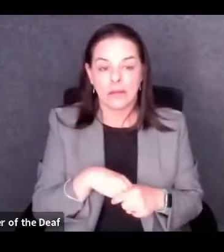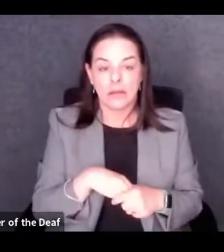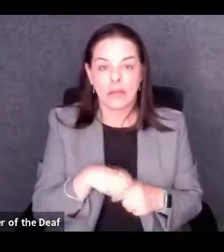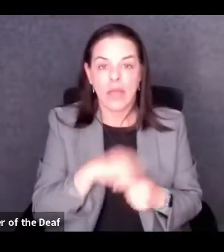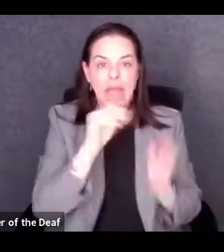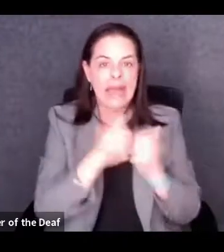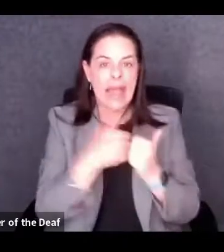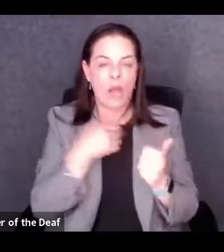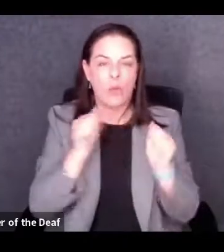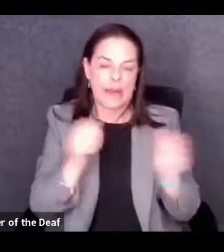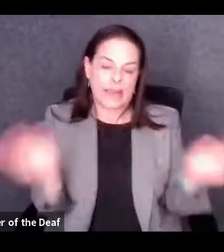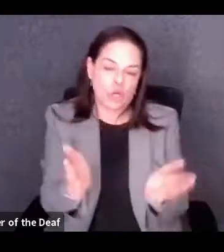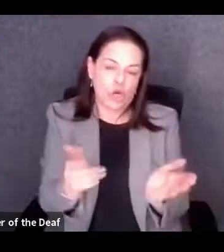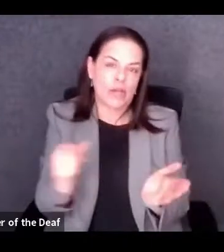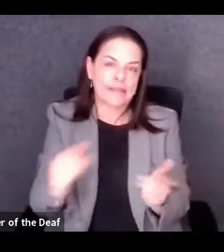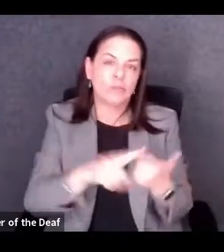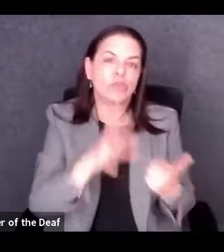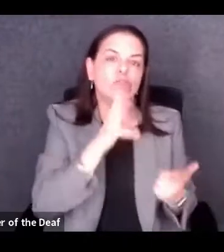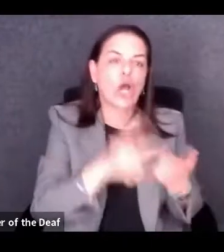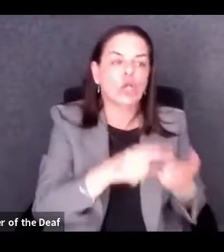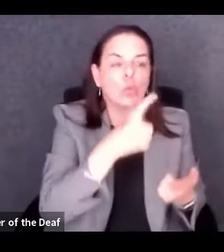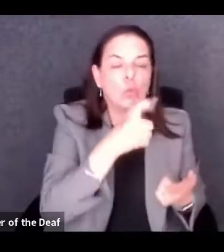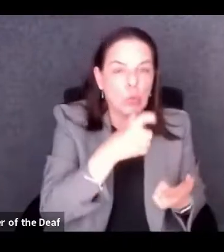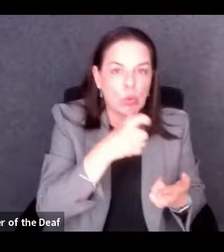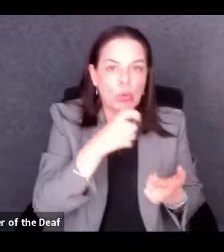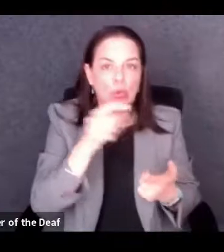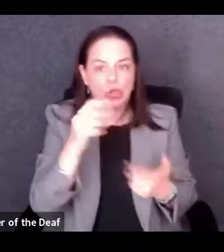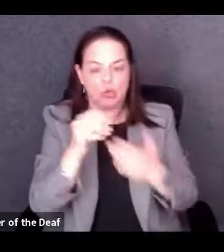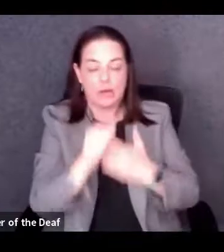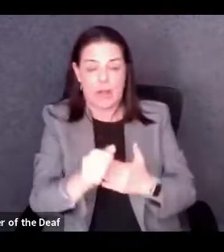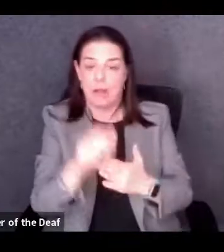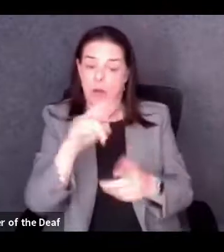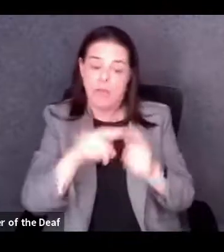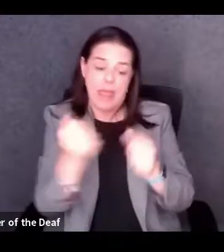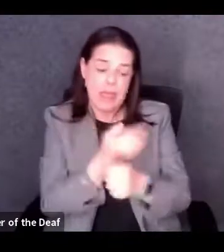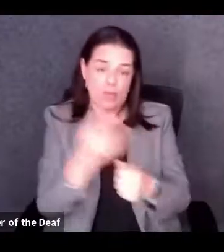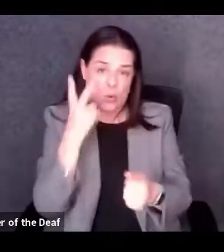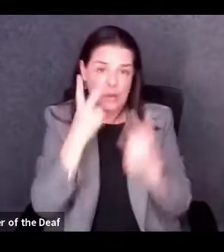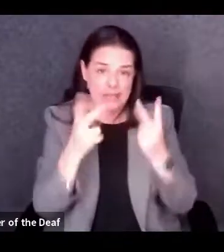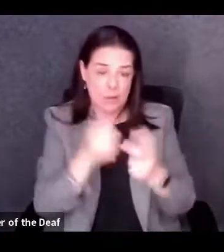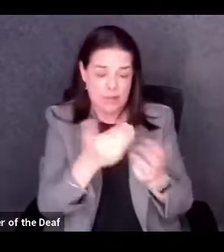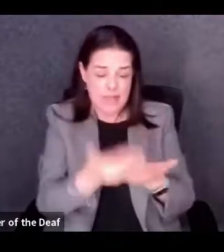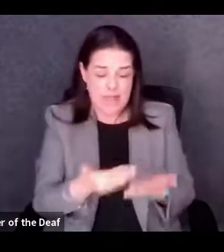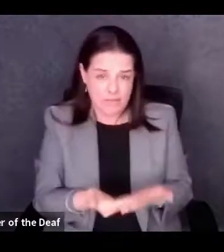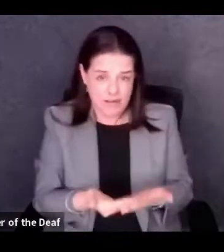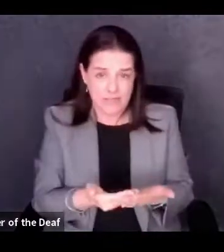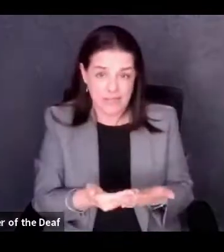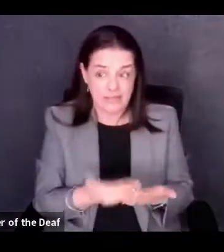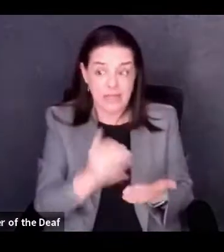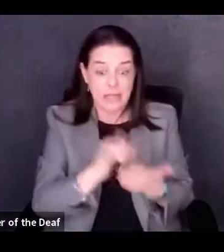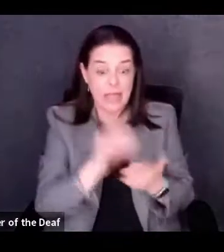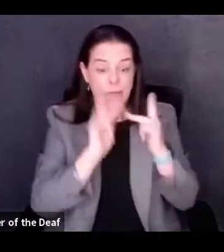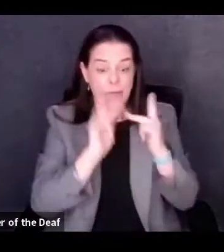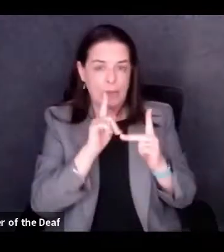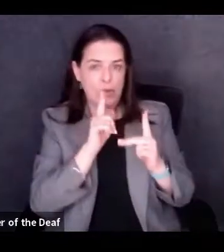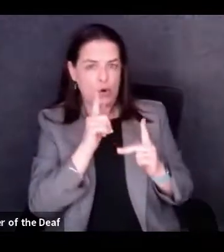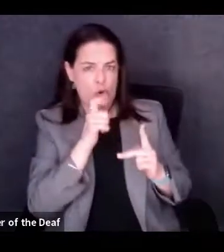them to talk to get guidance. And again, everything that we're seeing as far as the evidence on that really says that folks that are